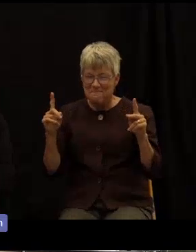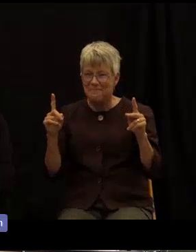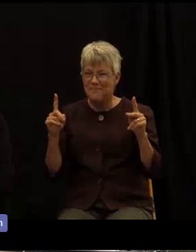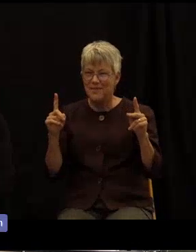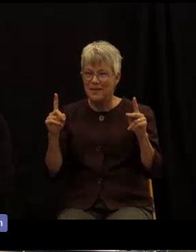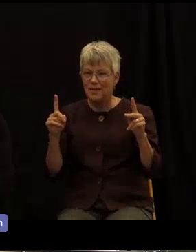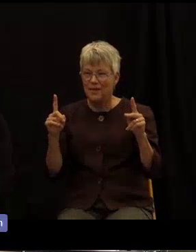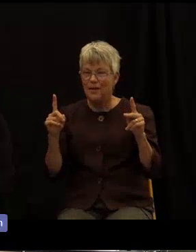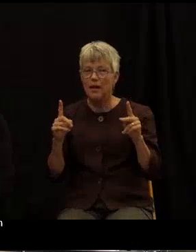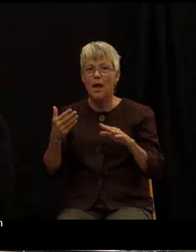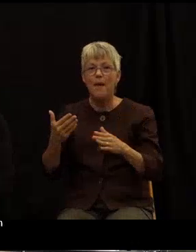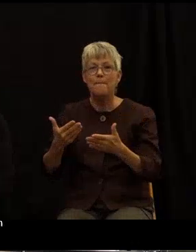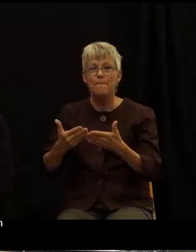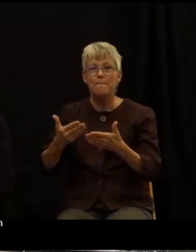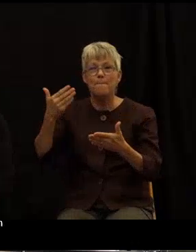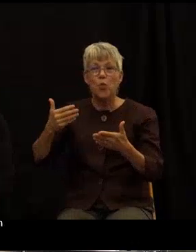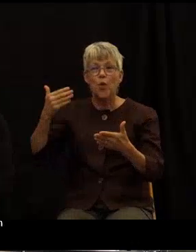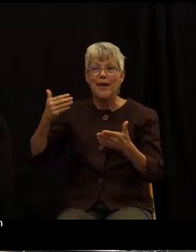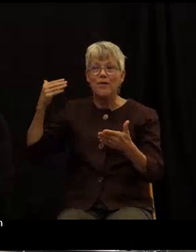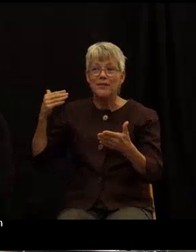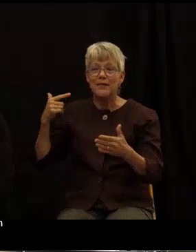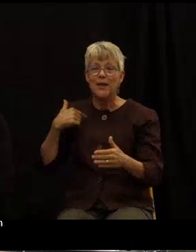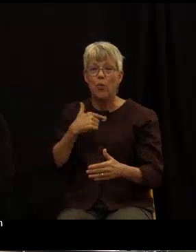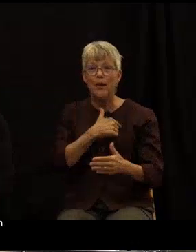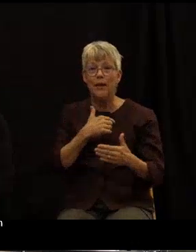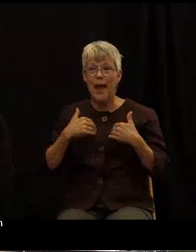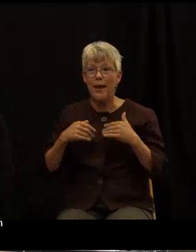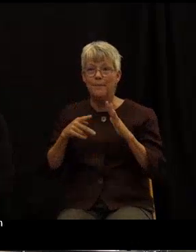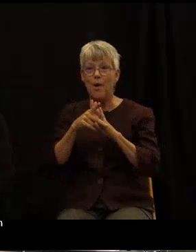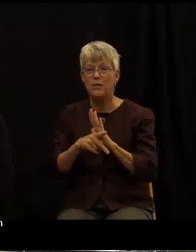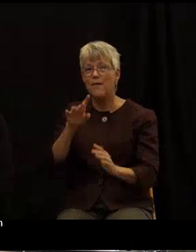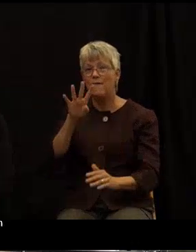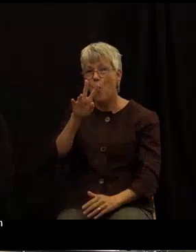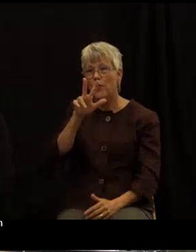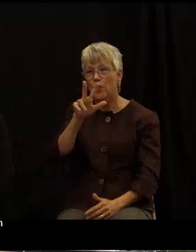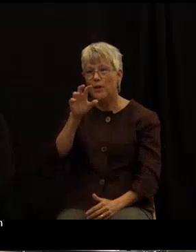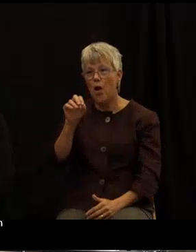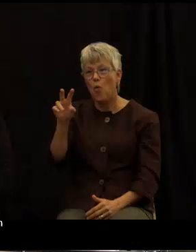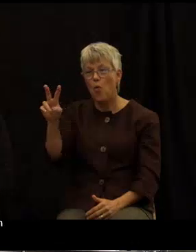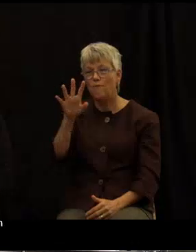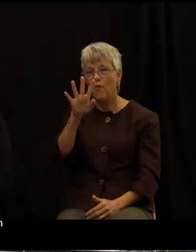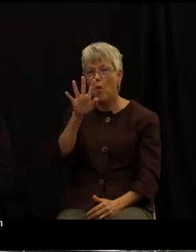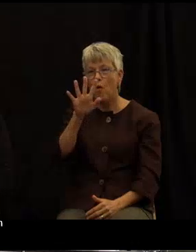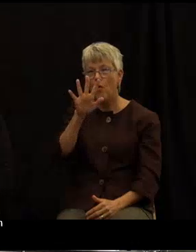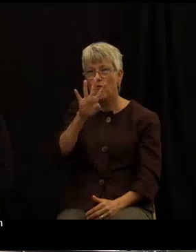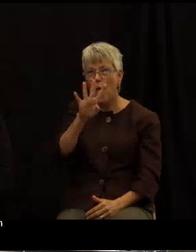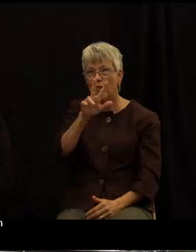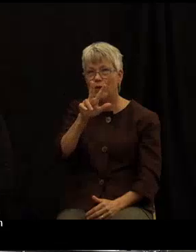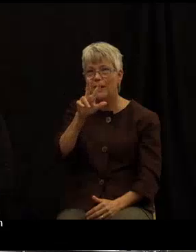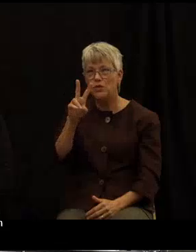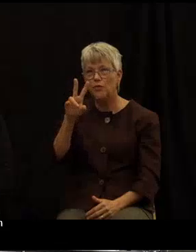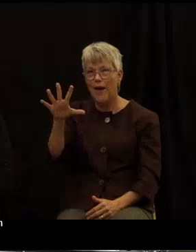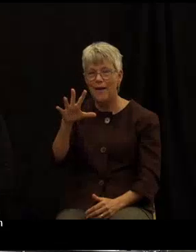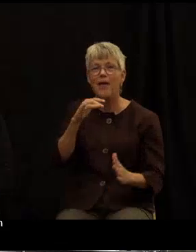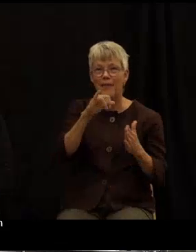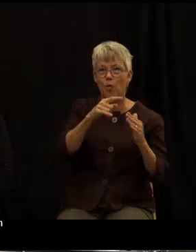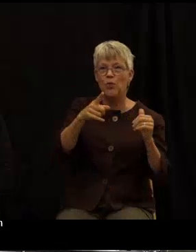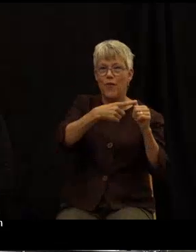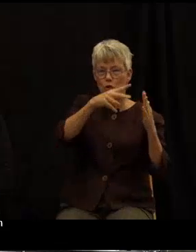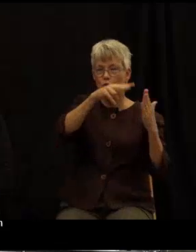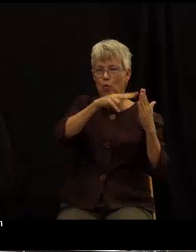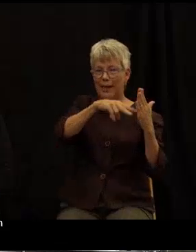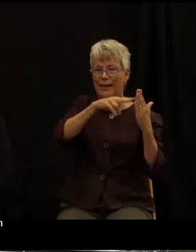Previously, we had the policies 4301, 4325 presented for the first reading. That's